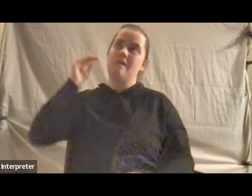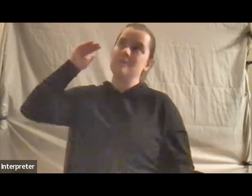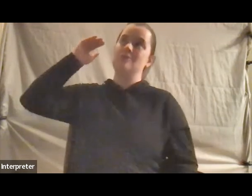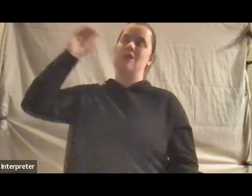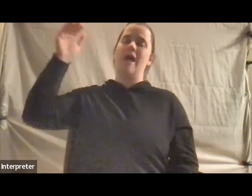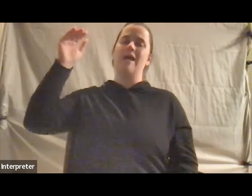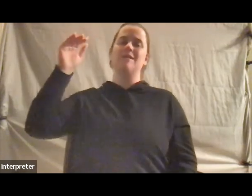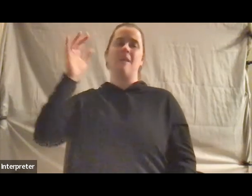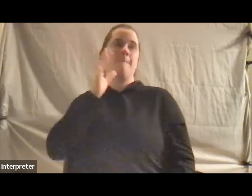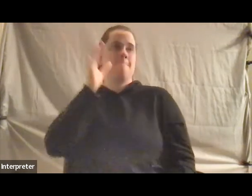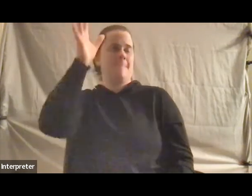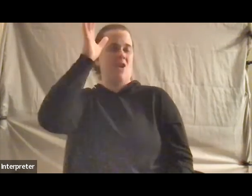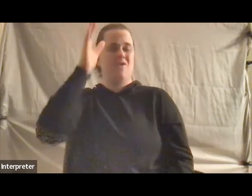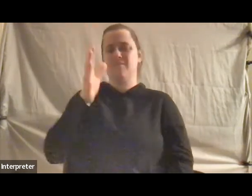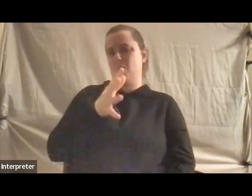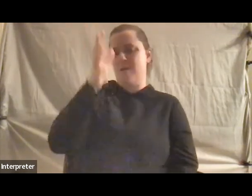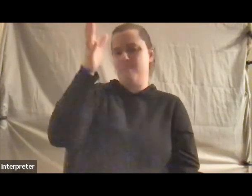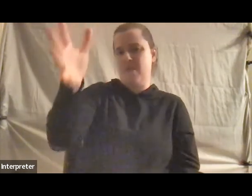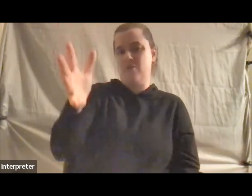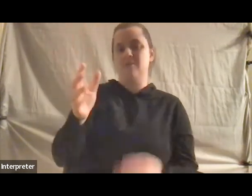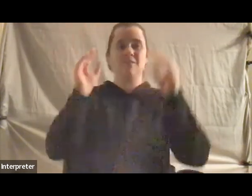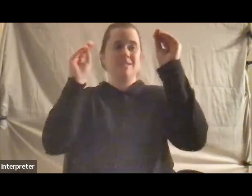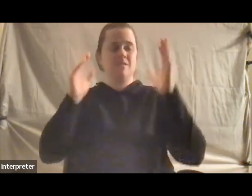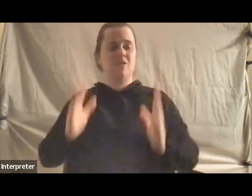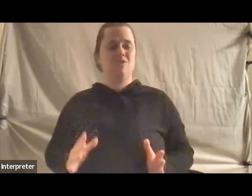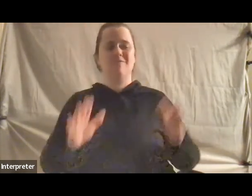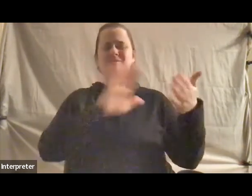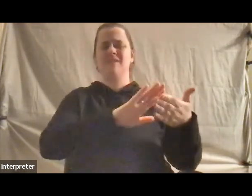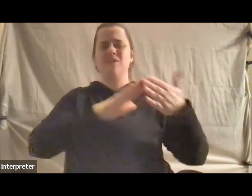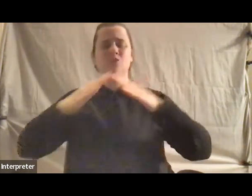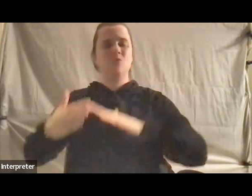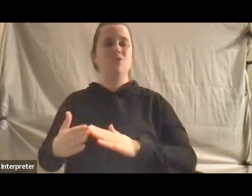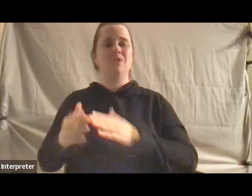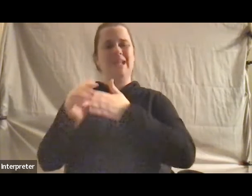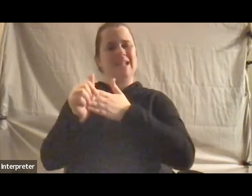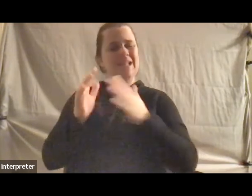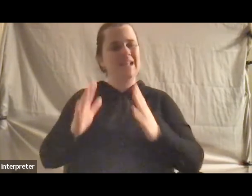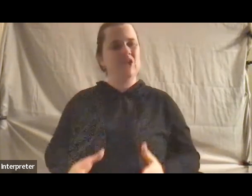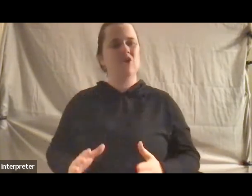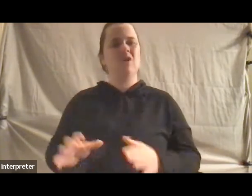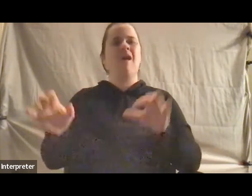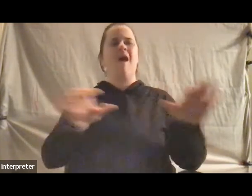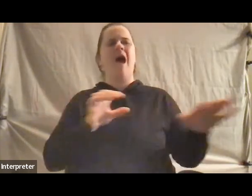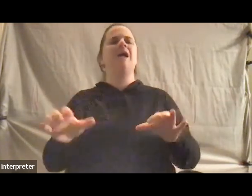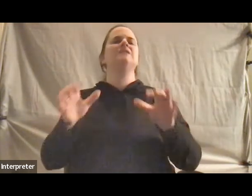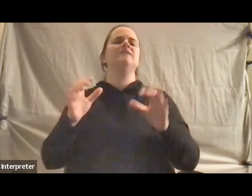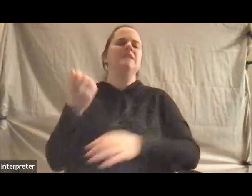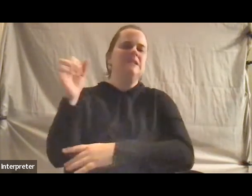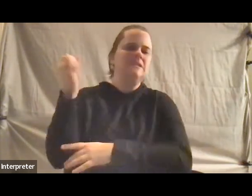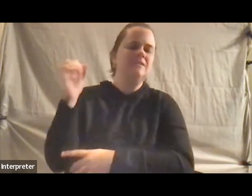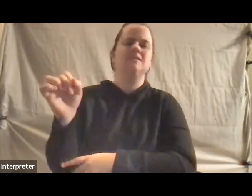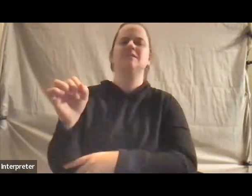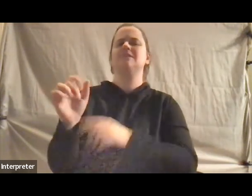our grandparents, our teachers, community leaders, activists, and mentors like